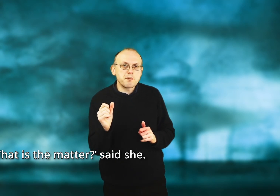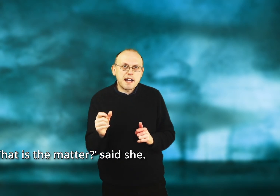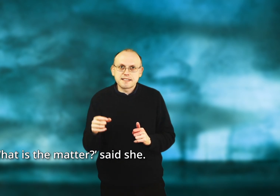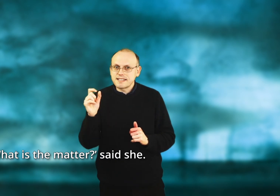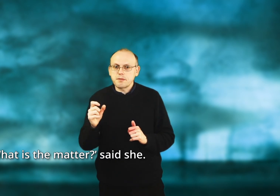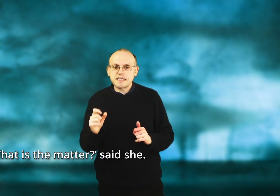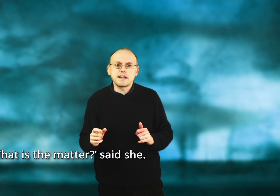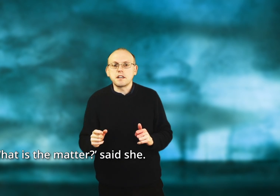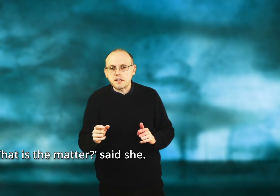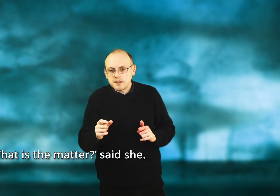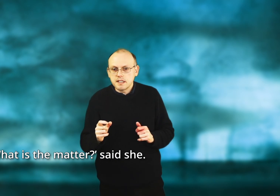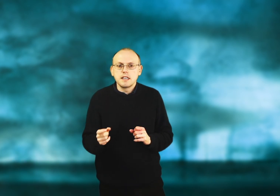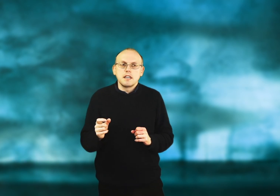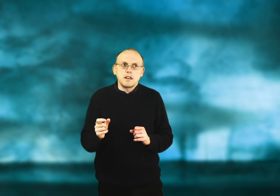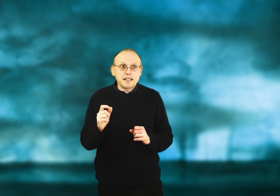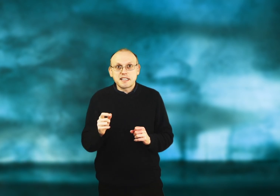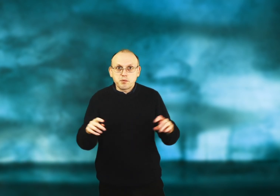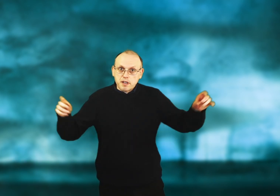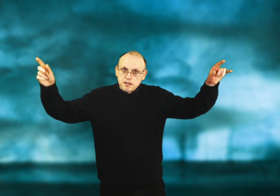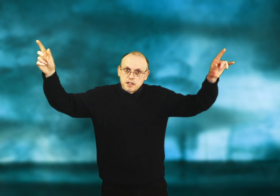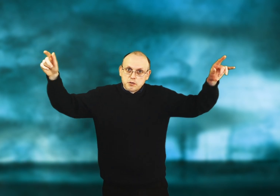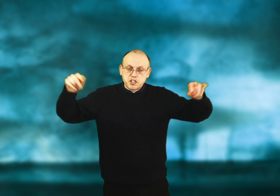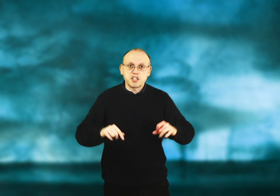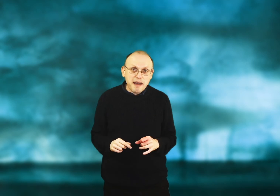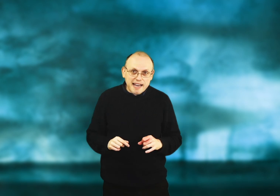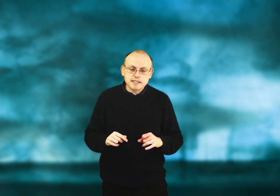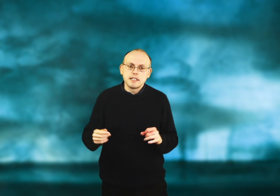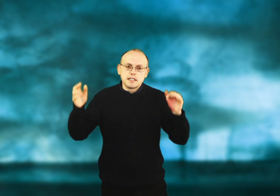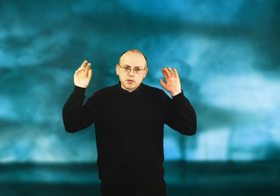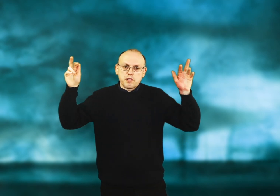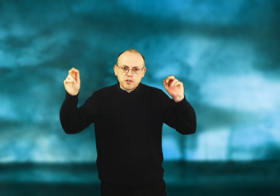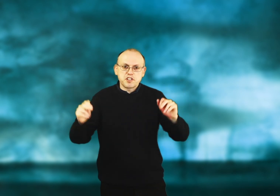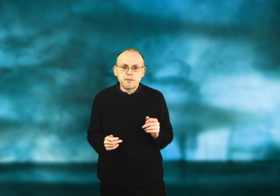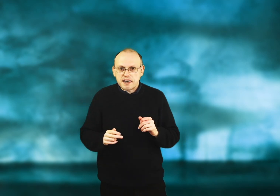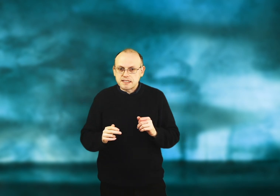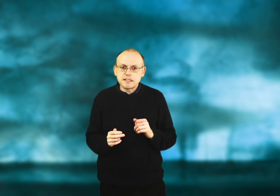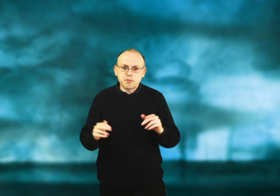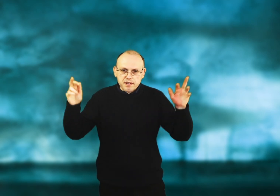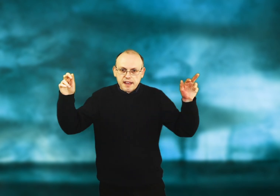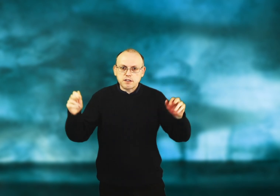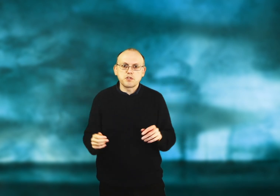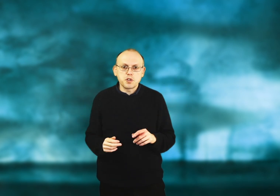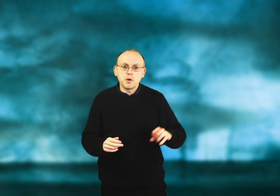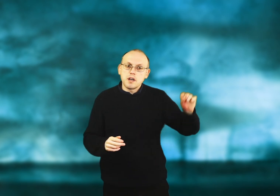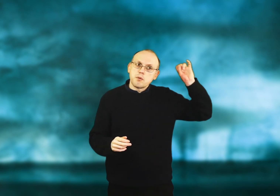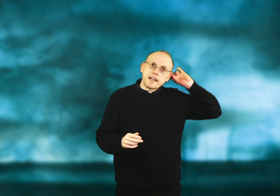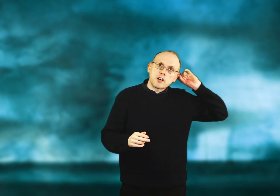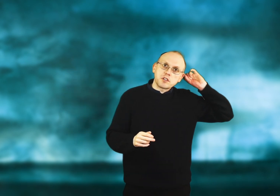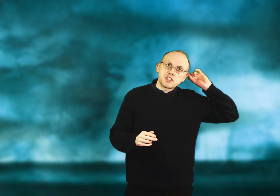marks side by side, except with quotation marks, because the quotation marks need to be there to show when your quotation